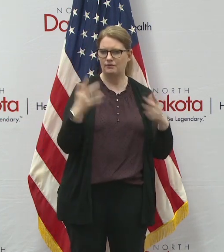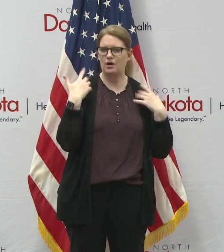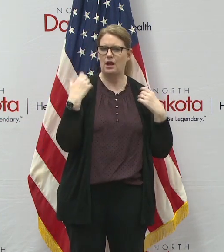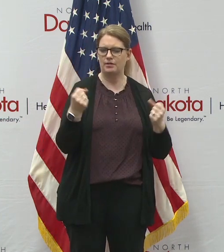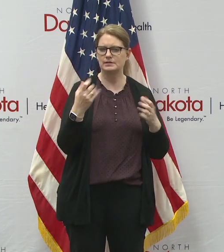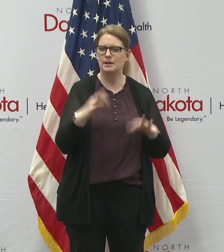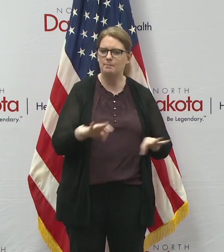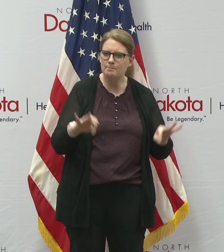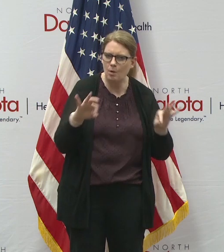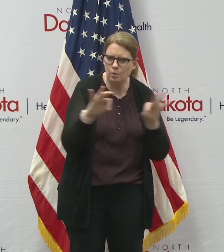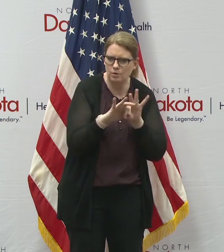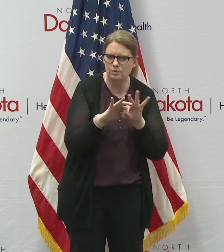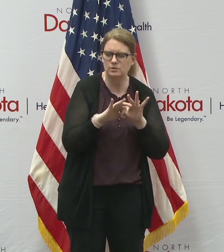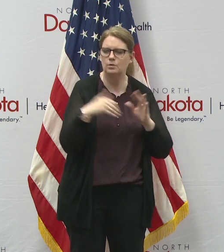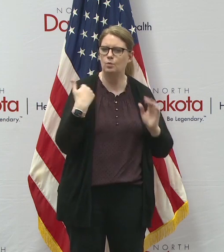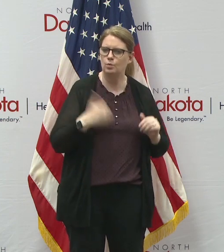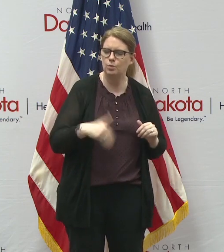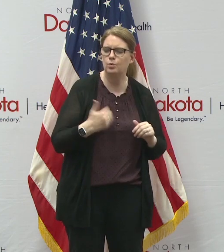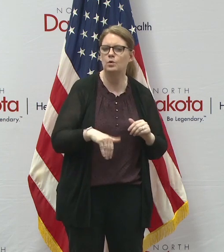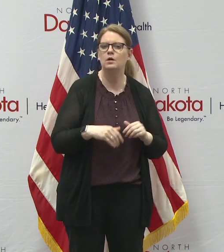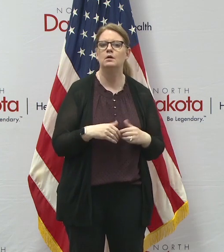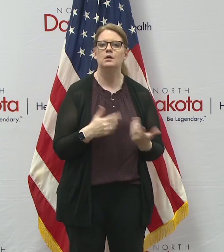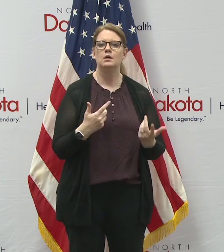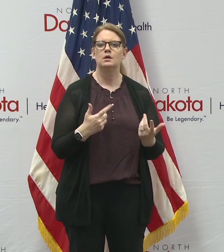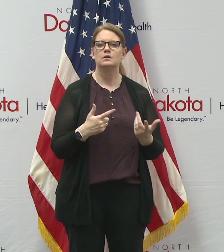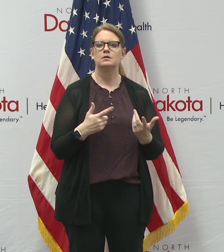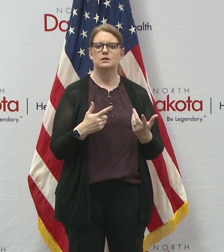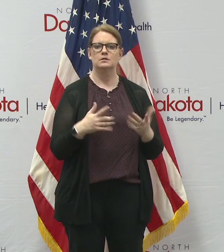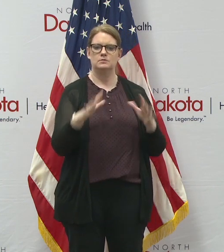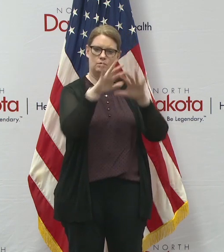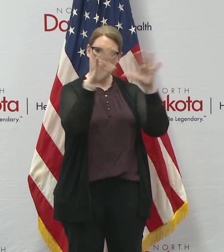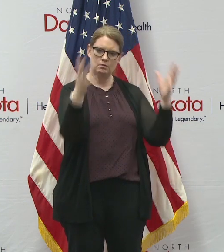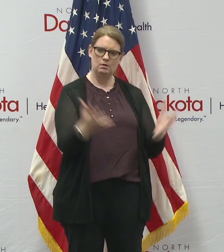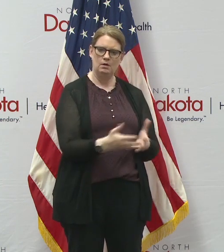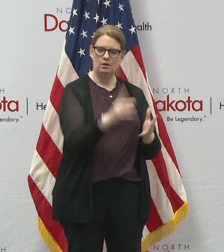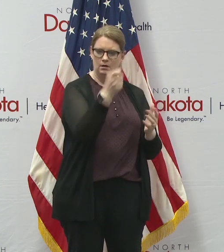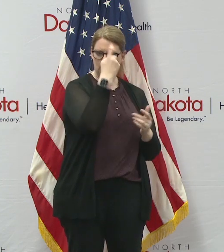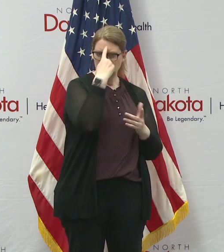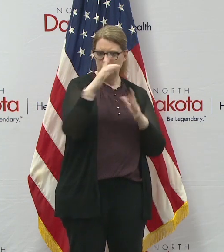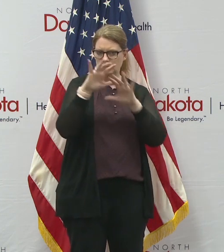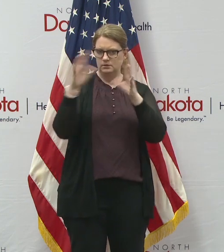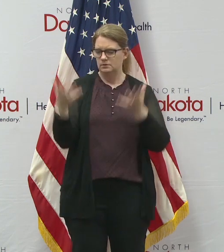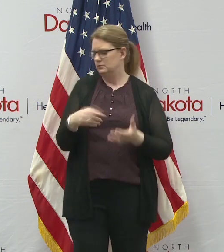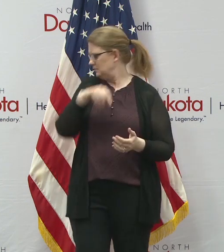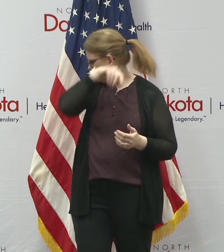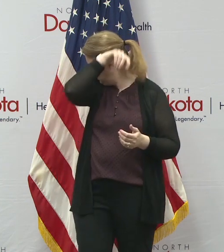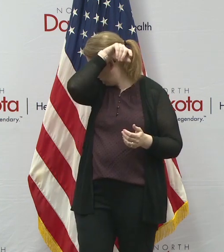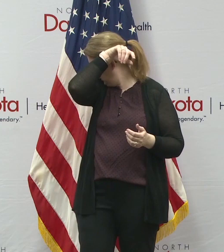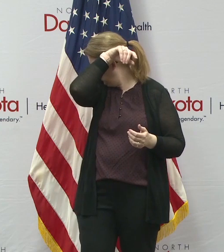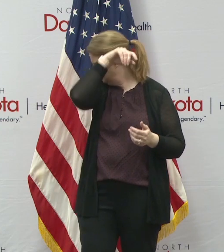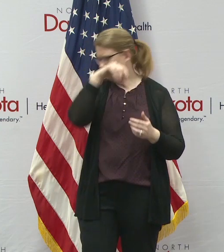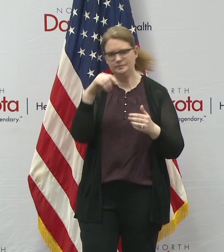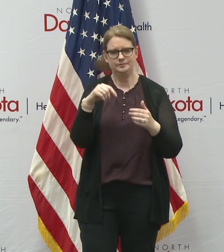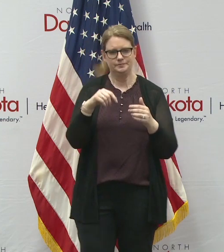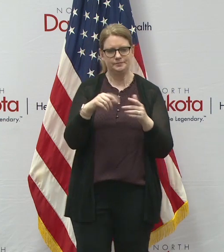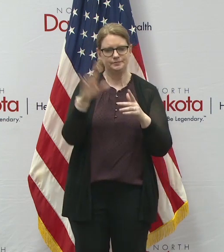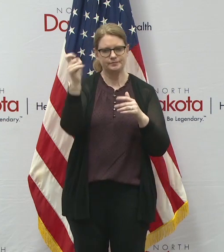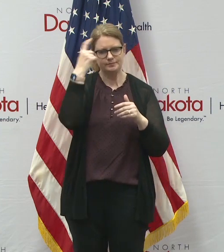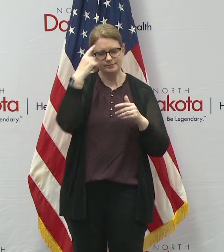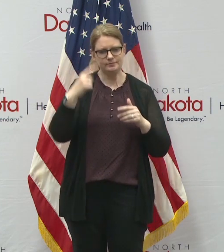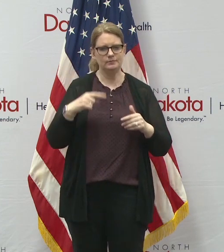we do have our whole of government and whole of state focus on